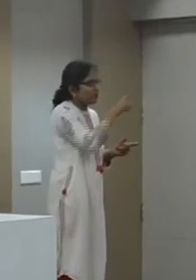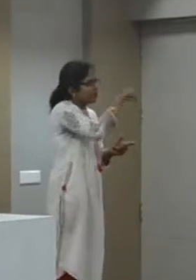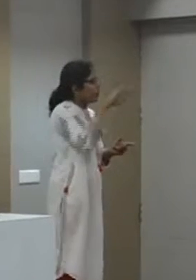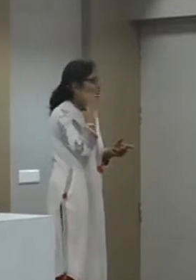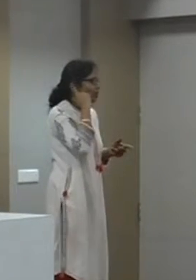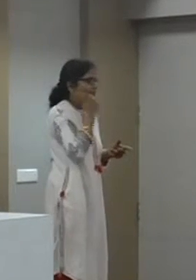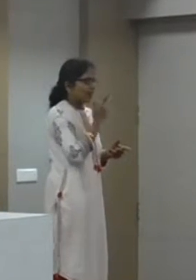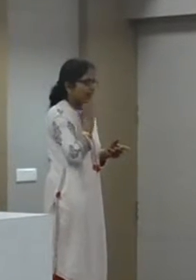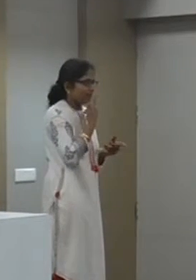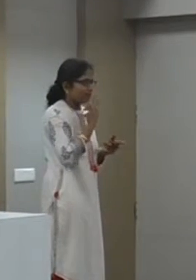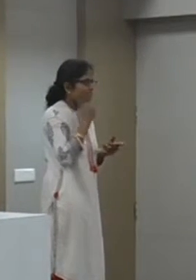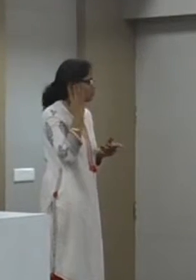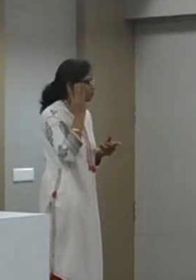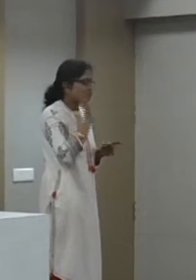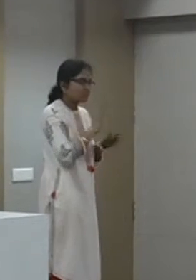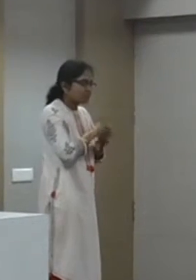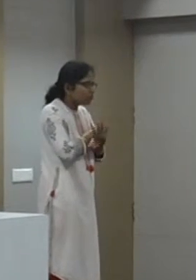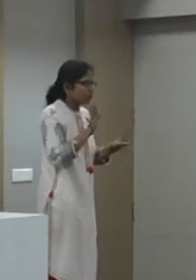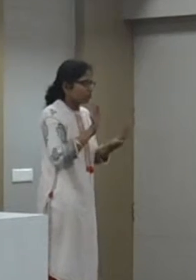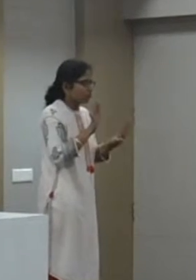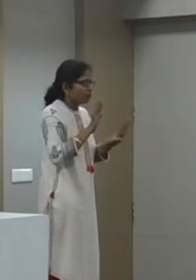entire training, on-hand training,